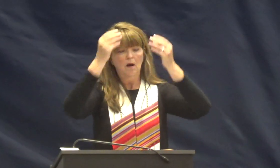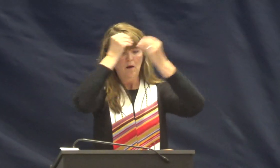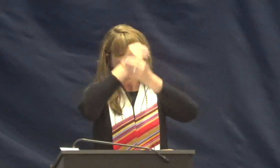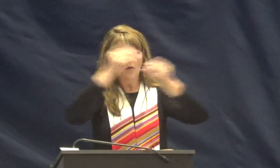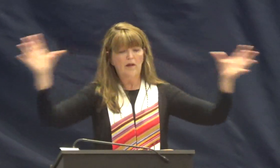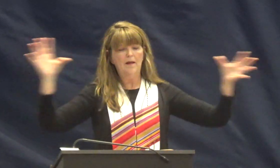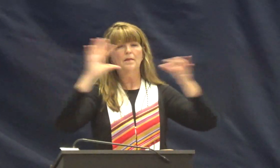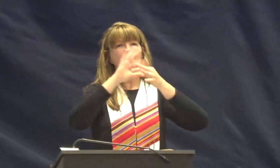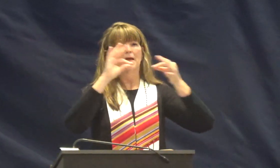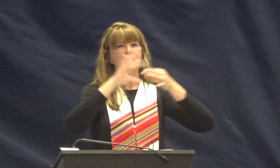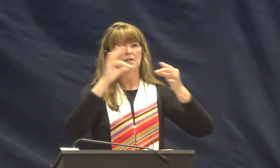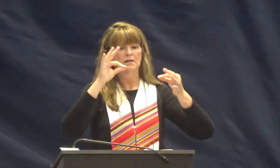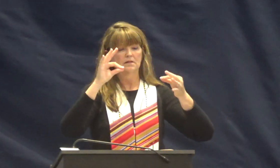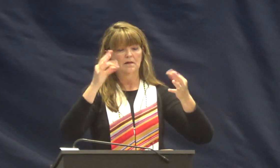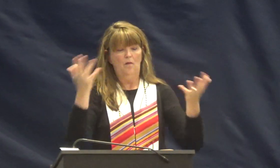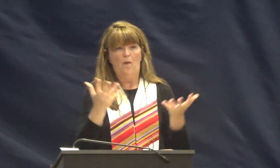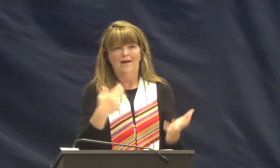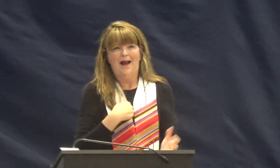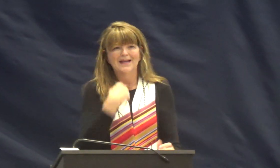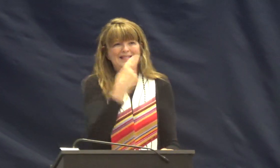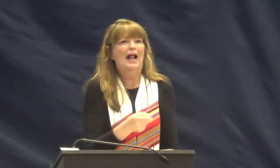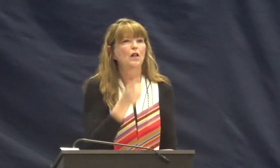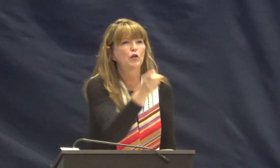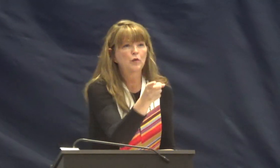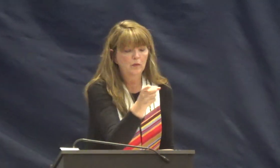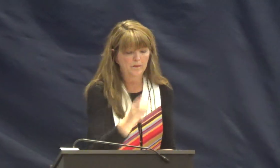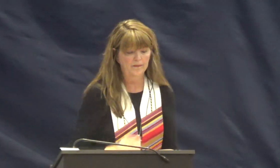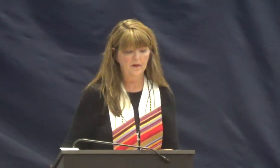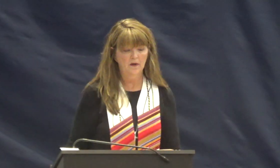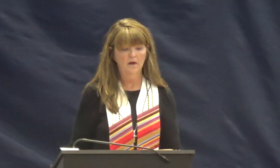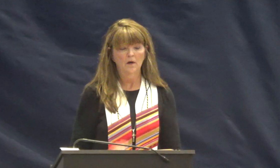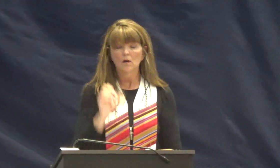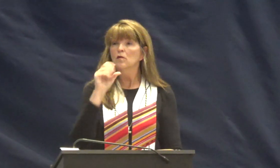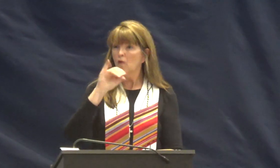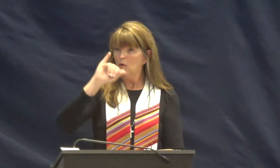city, and proclaim to it the message that I tell you.